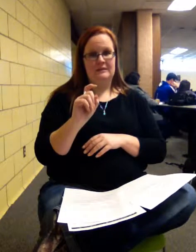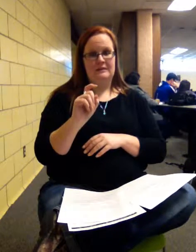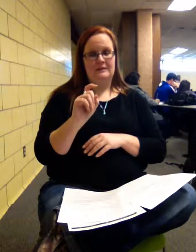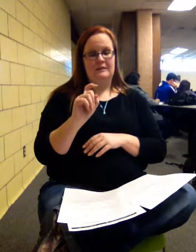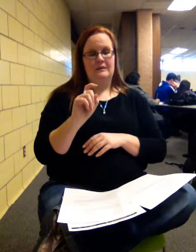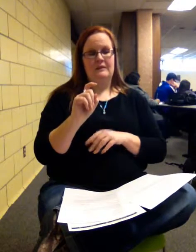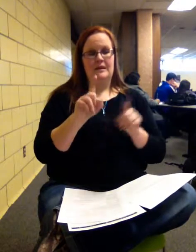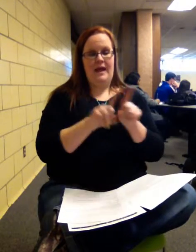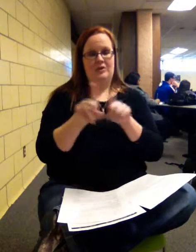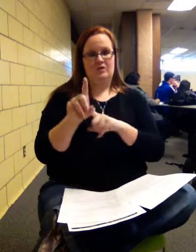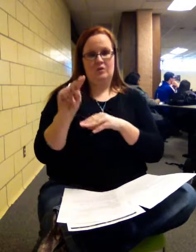as the numerator.